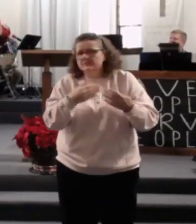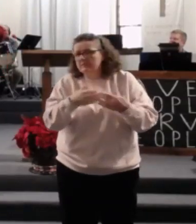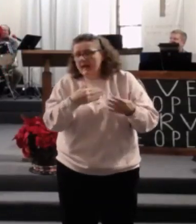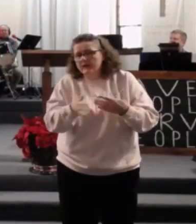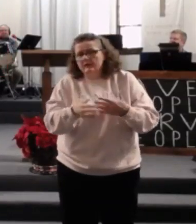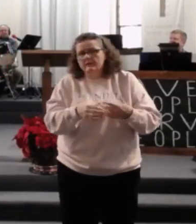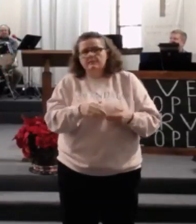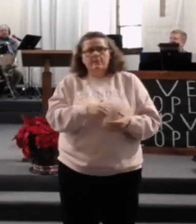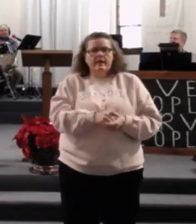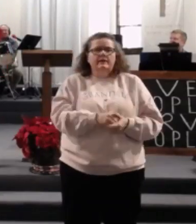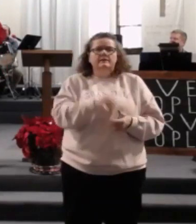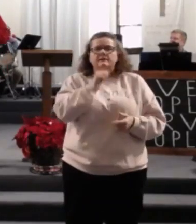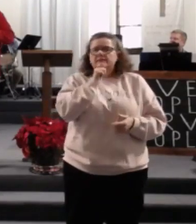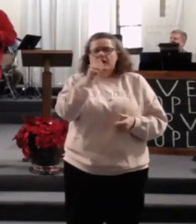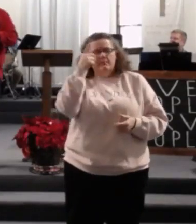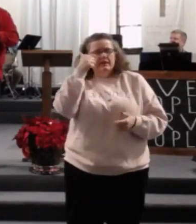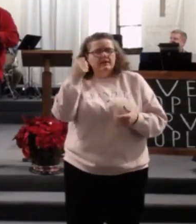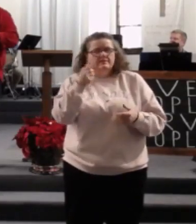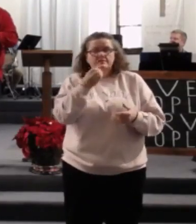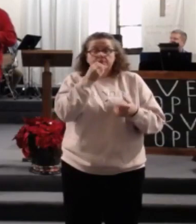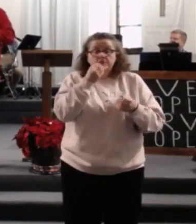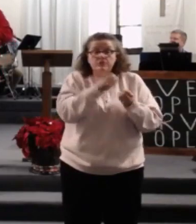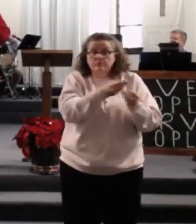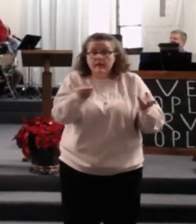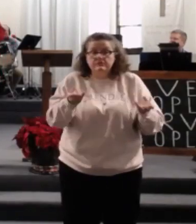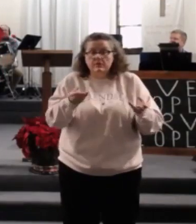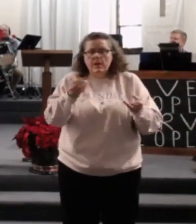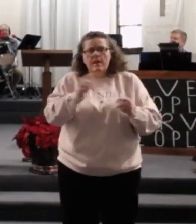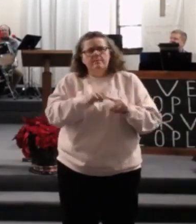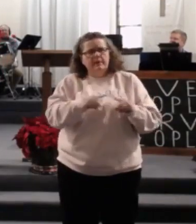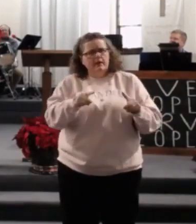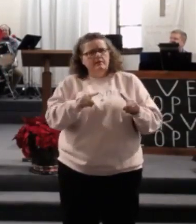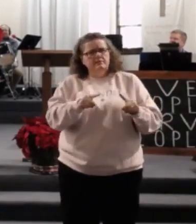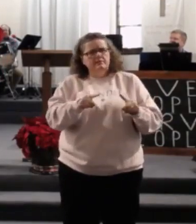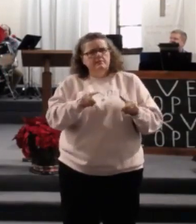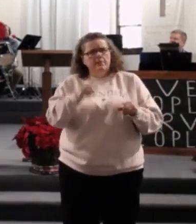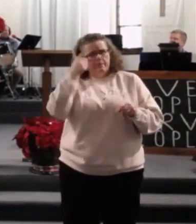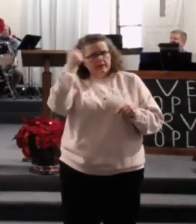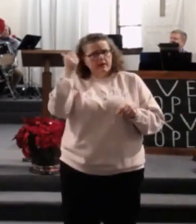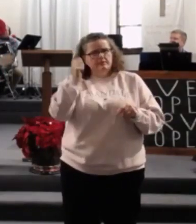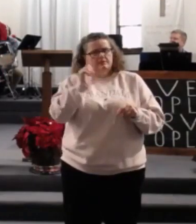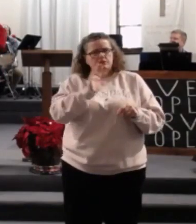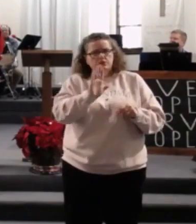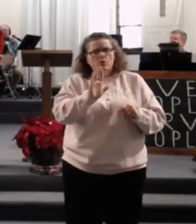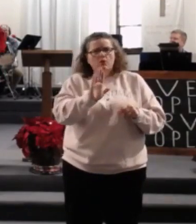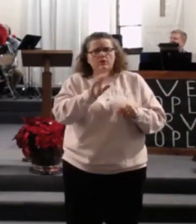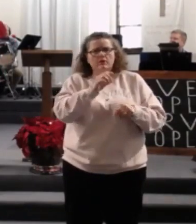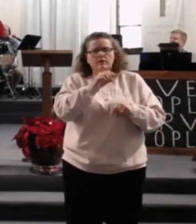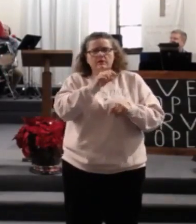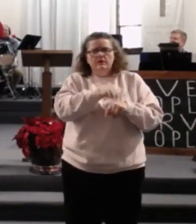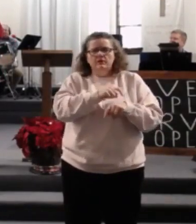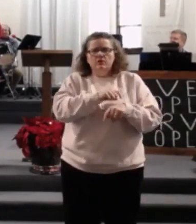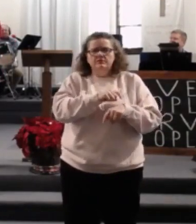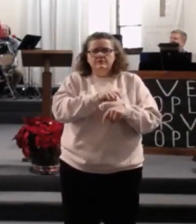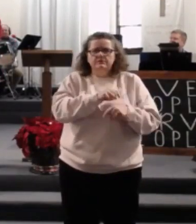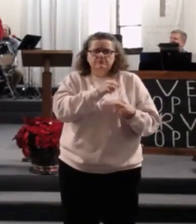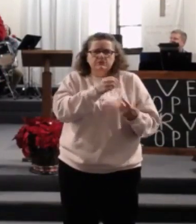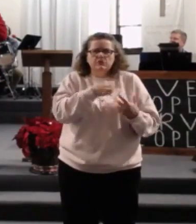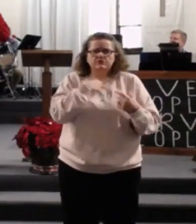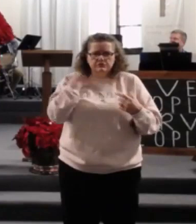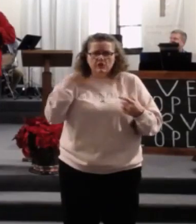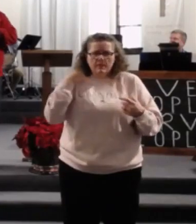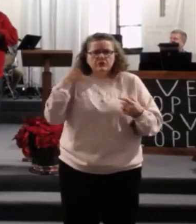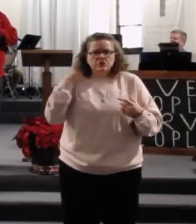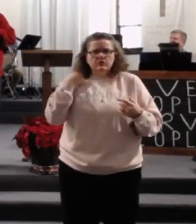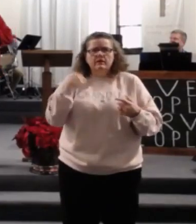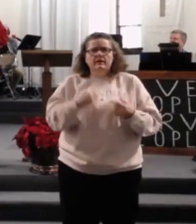Not because it's the food bank, but because it's your chance to go, I remember you. Can I pray for you? What can I do